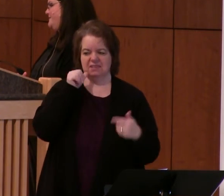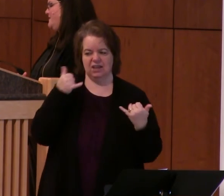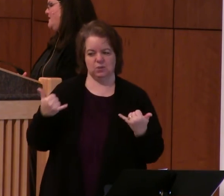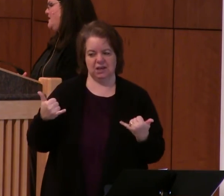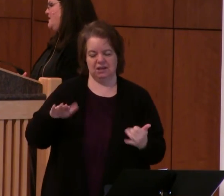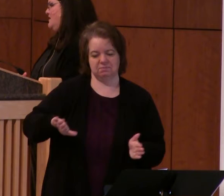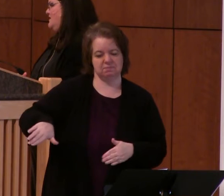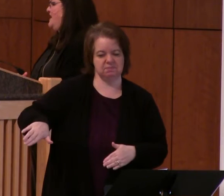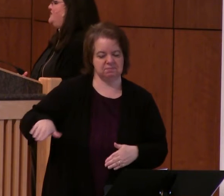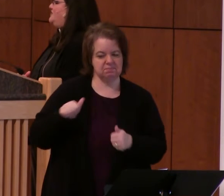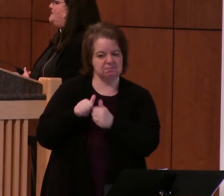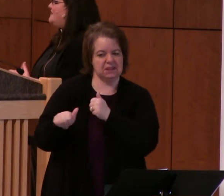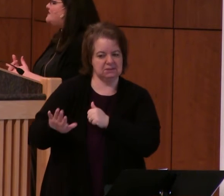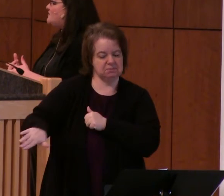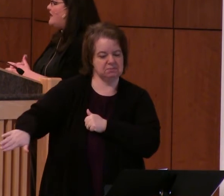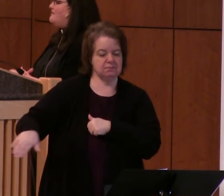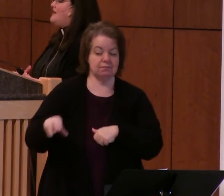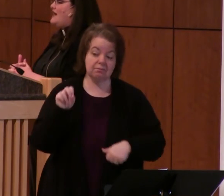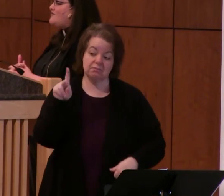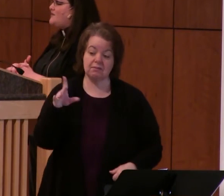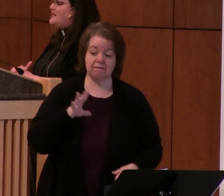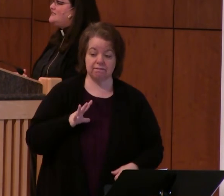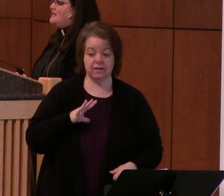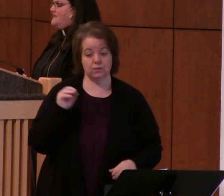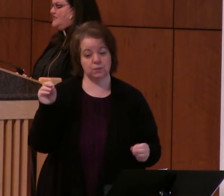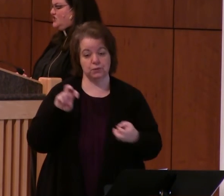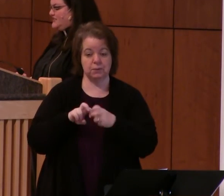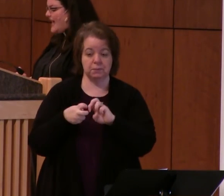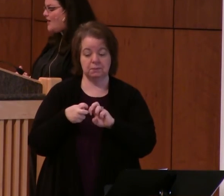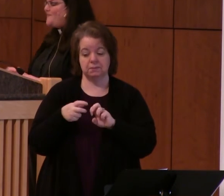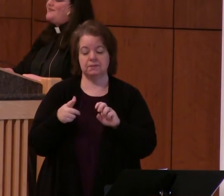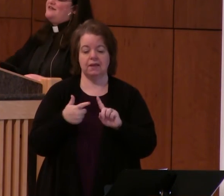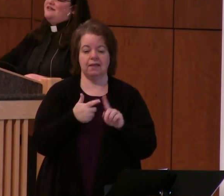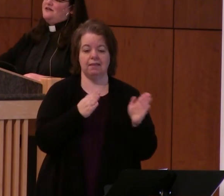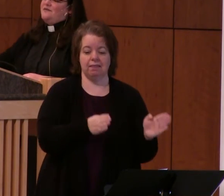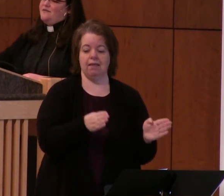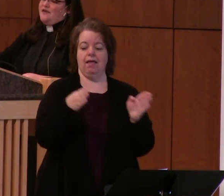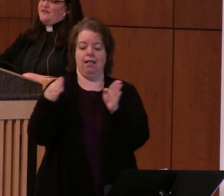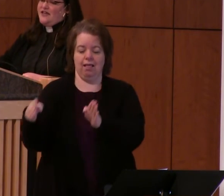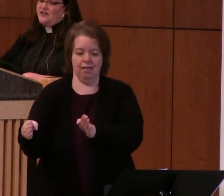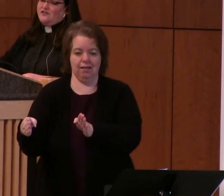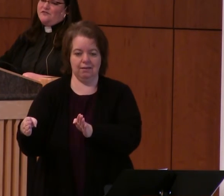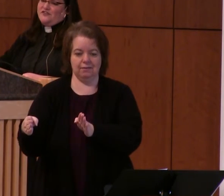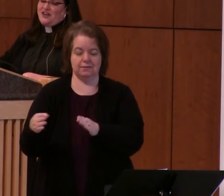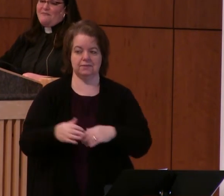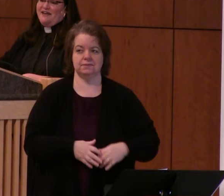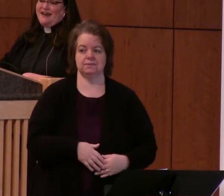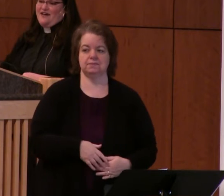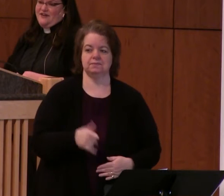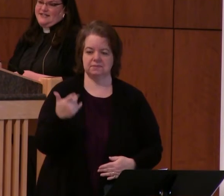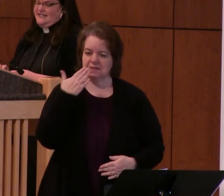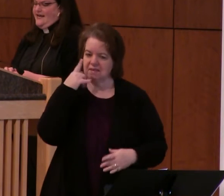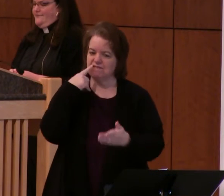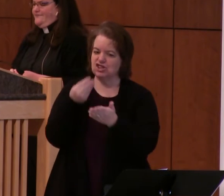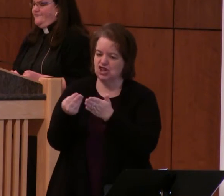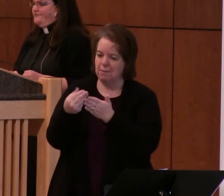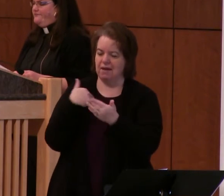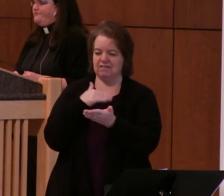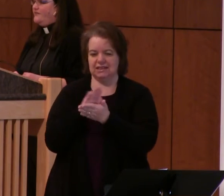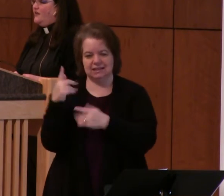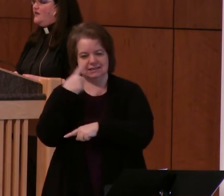today." The cashier said, "That's okay. Not everybody is in a position to help. Thank you for shopping and have a nice